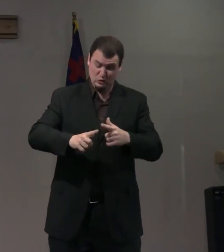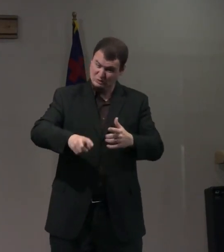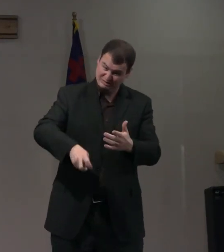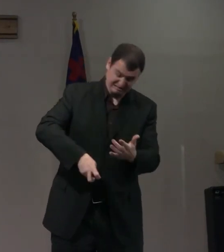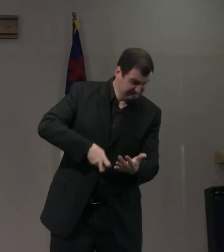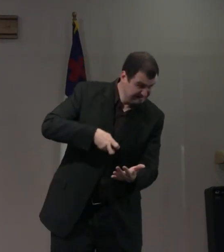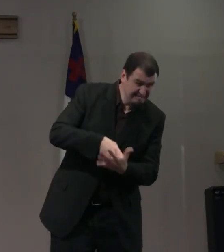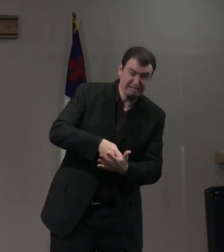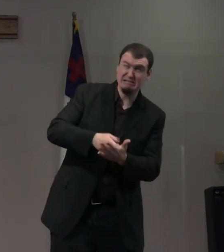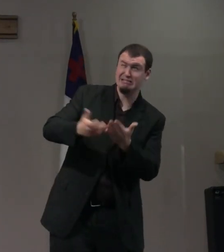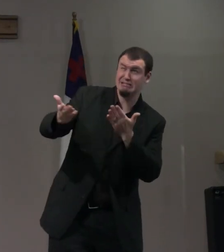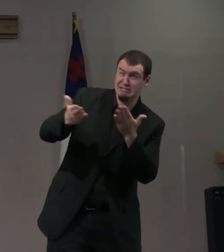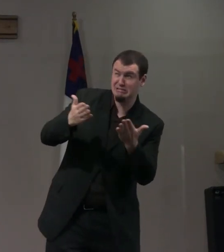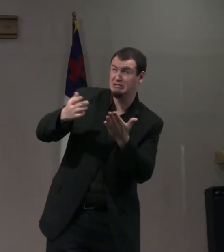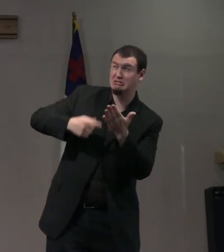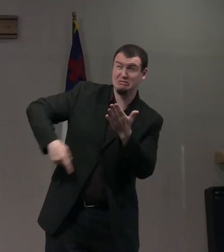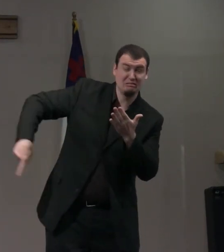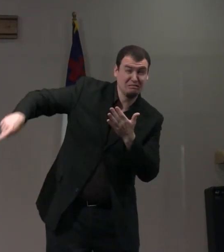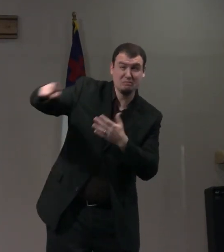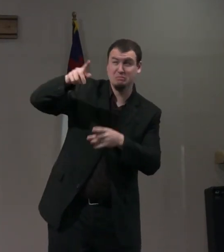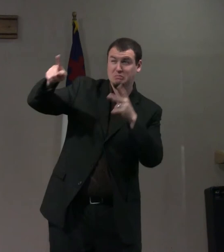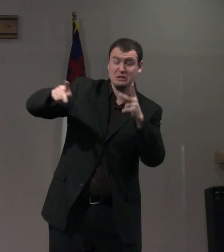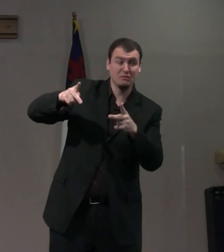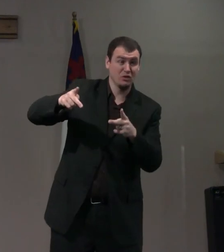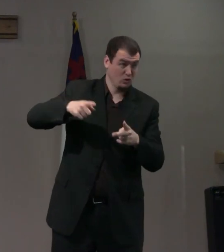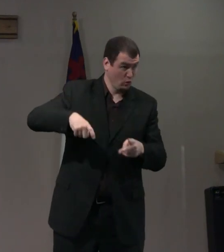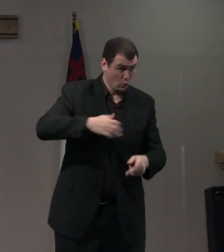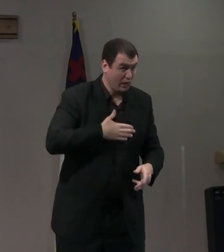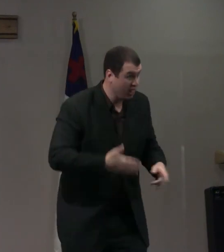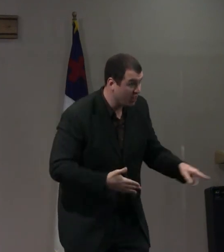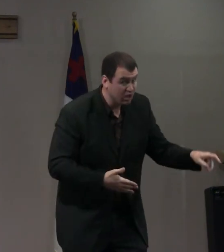Are you willing to kneel as a servant?